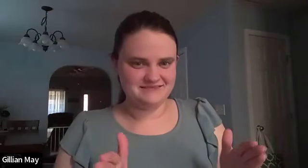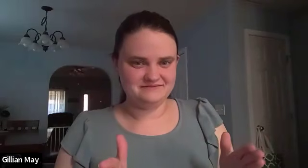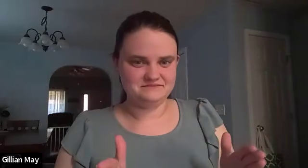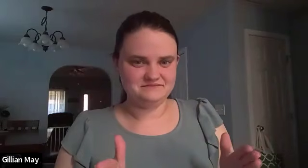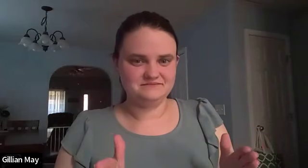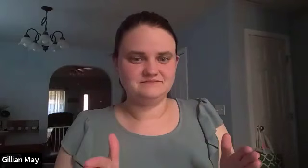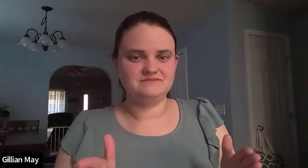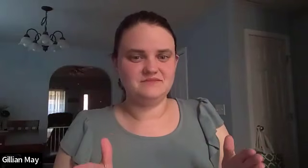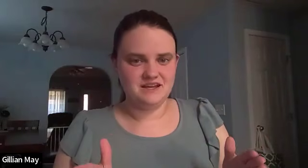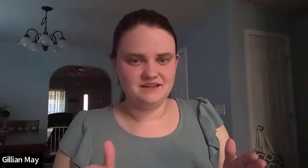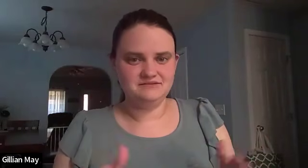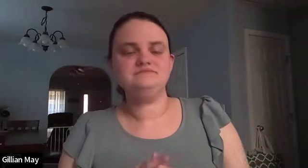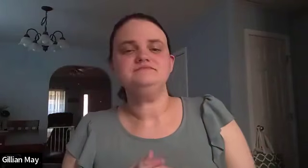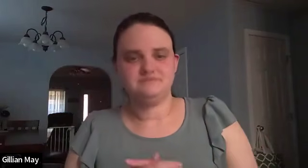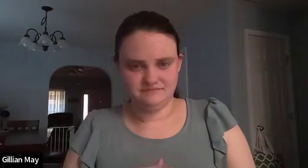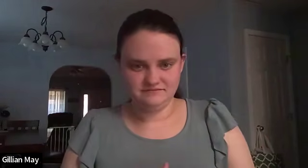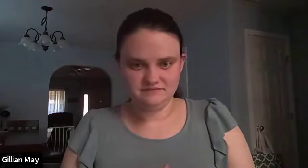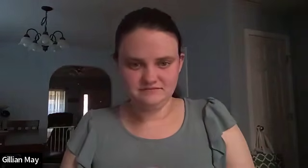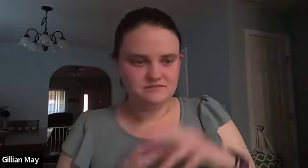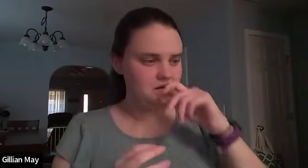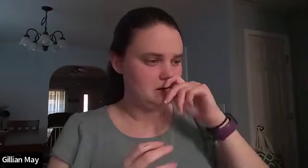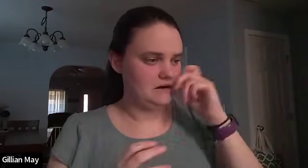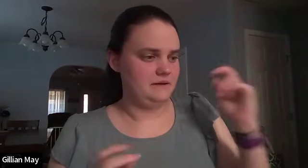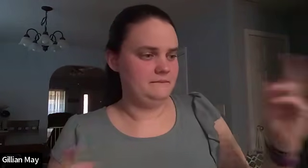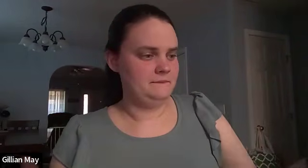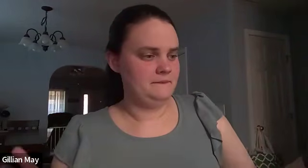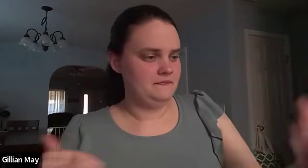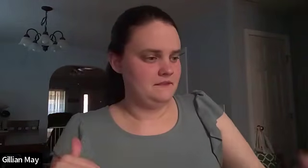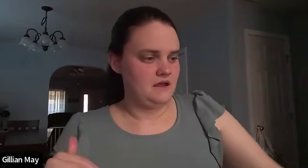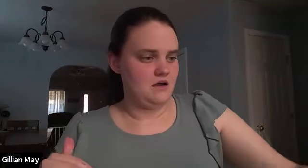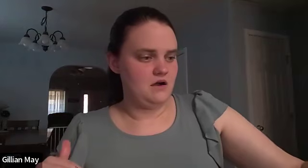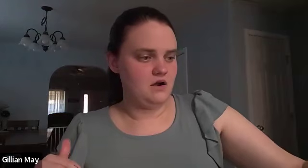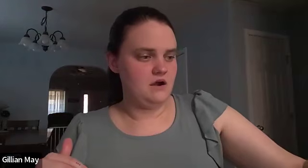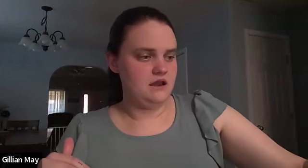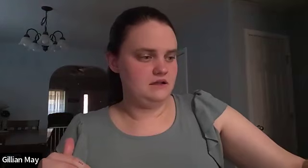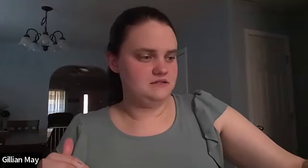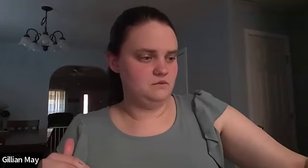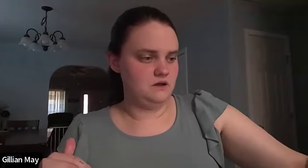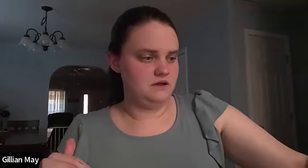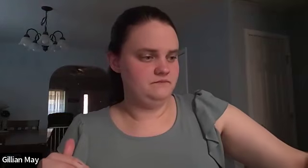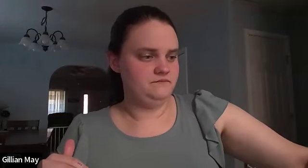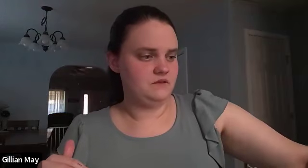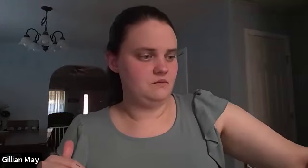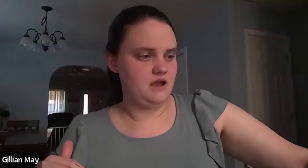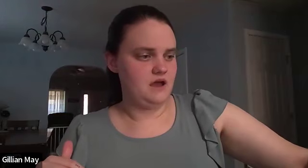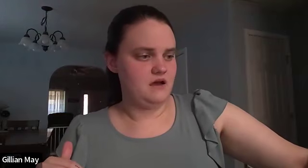Artist. Okay. All right. Our next one we